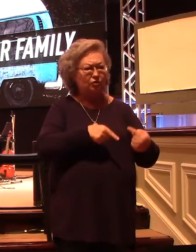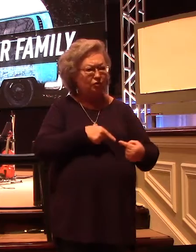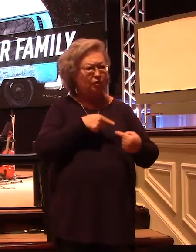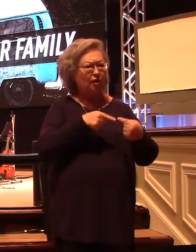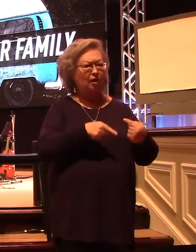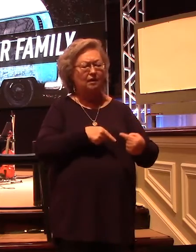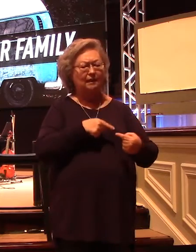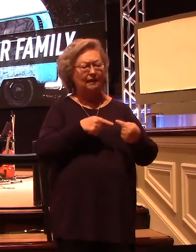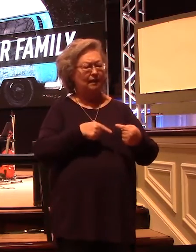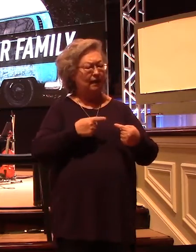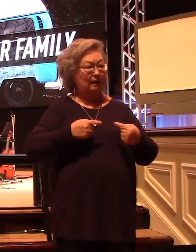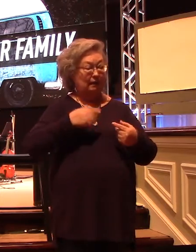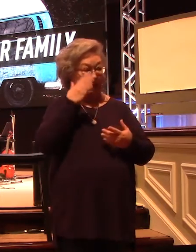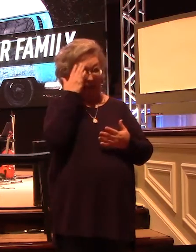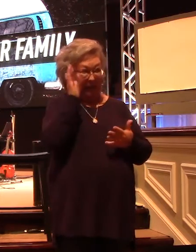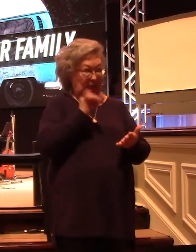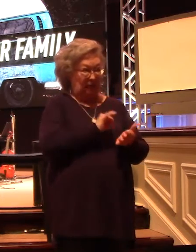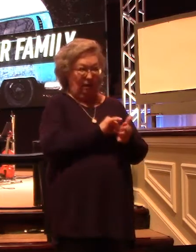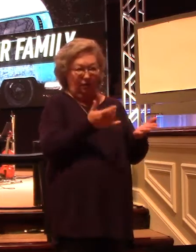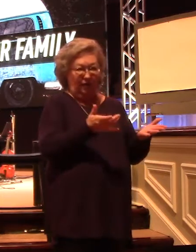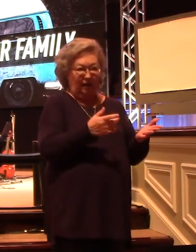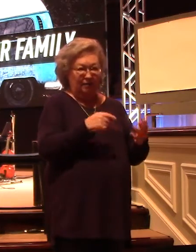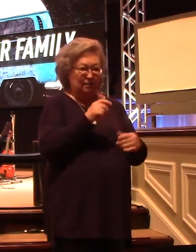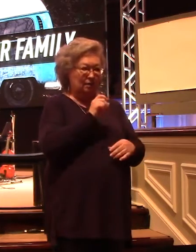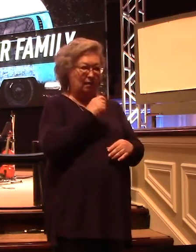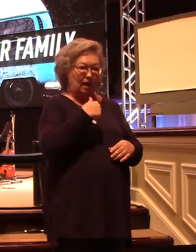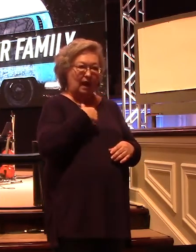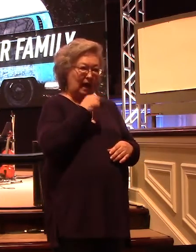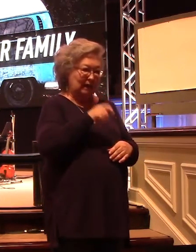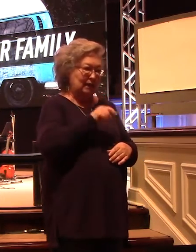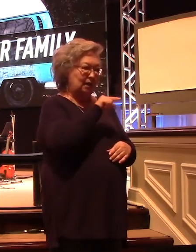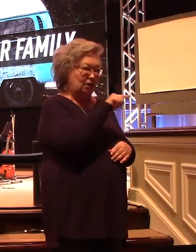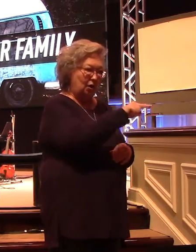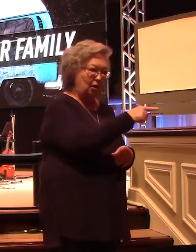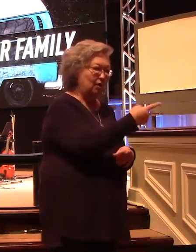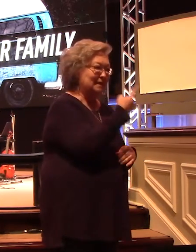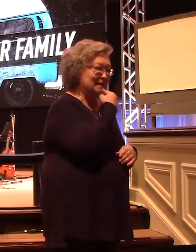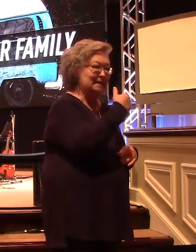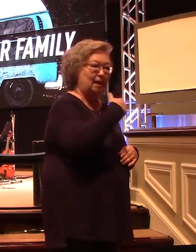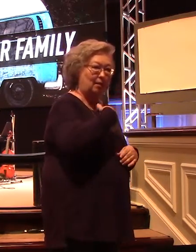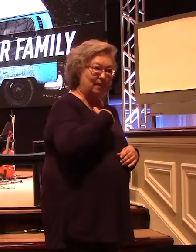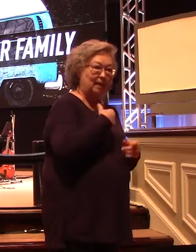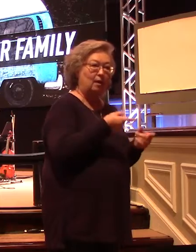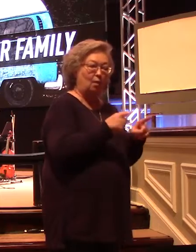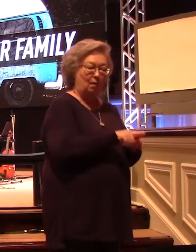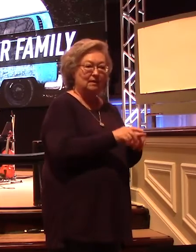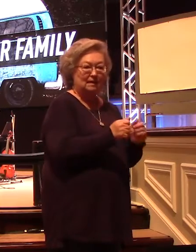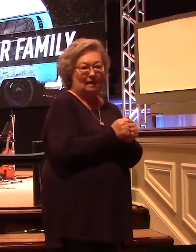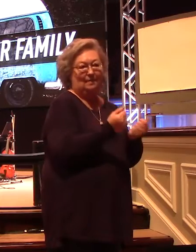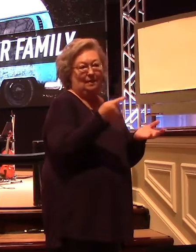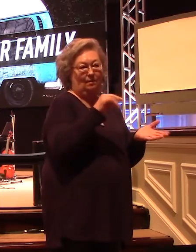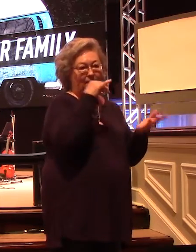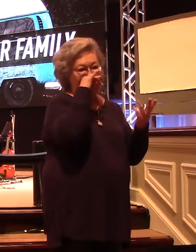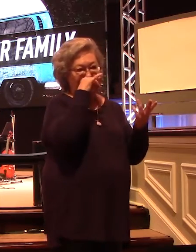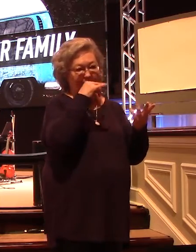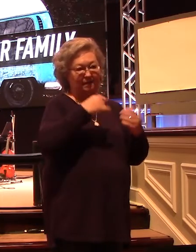I needed her to speak into my life and help me with those kinds of things. So again, it's not a lack of